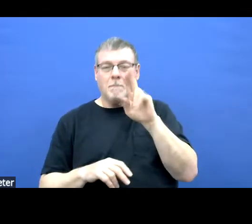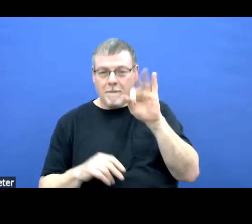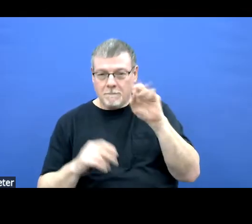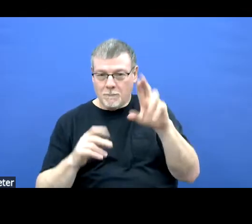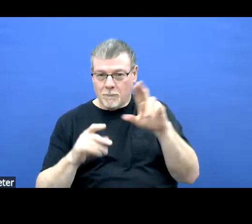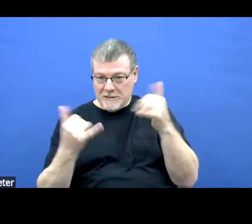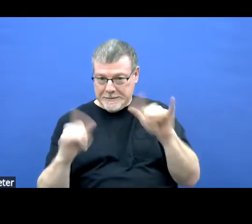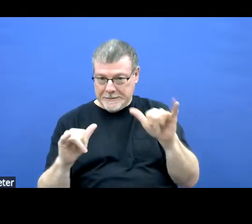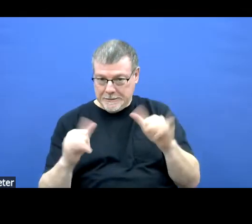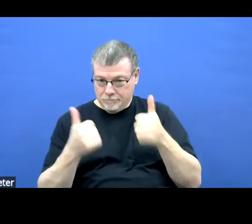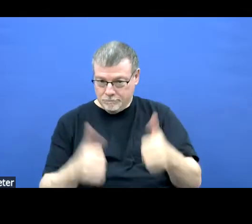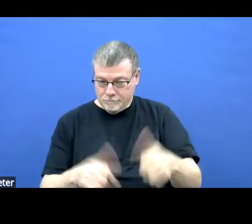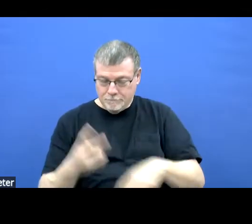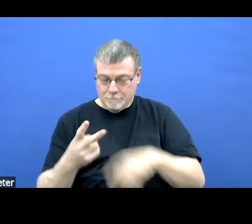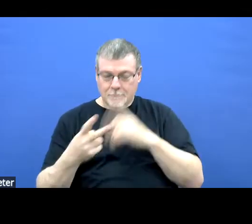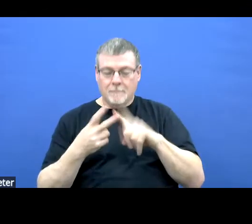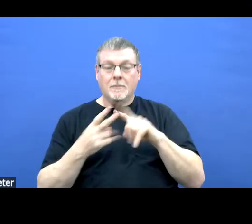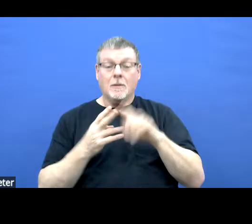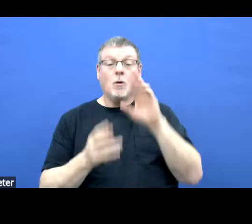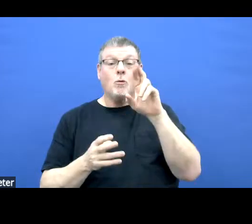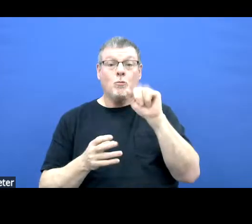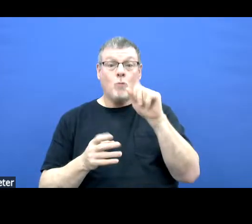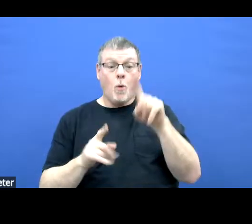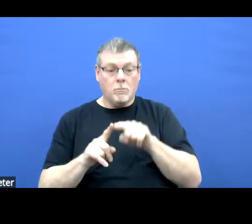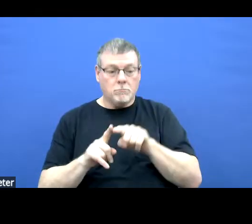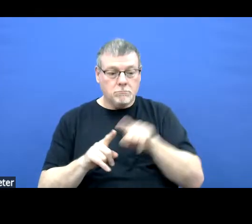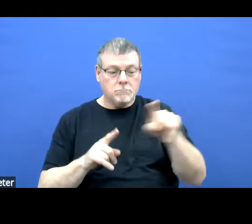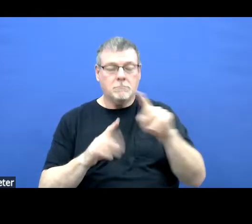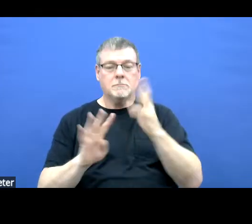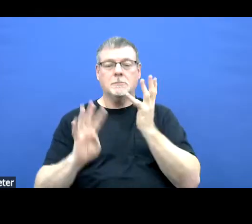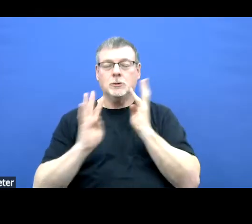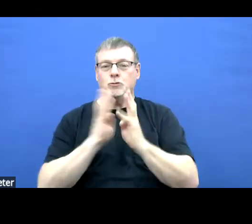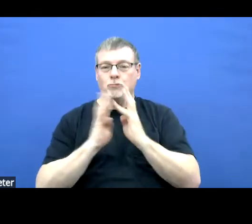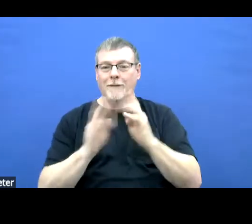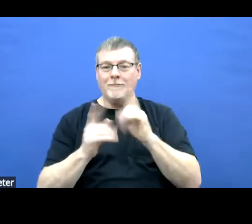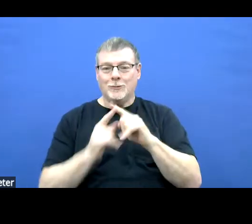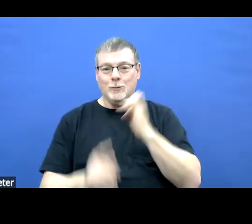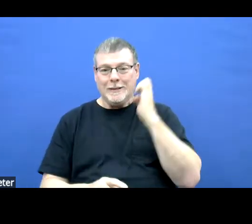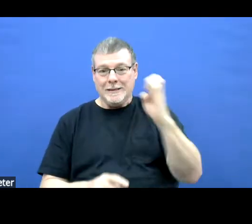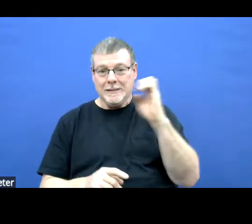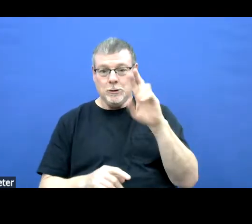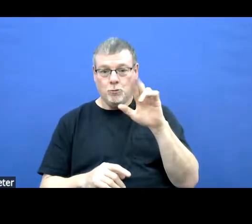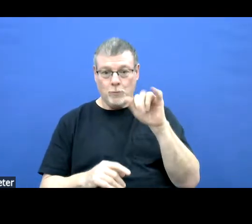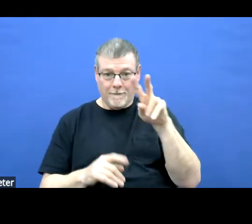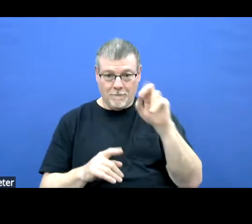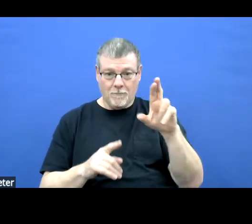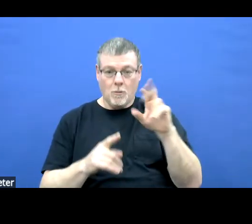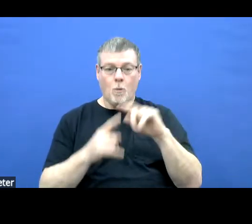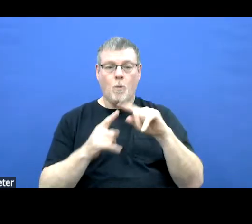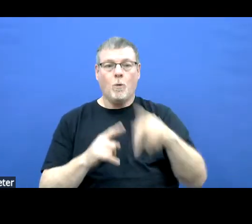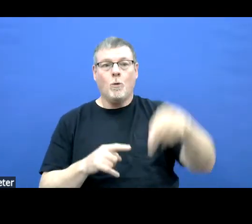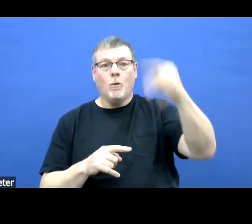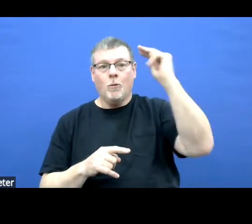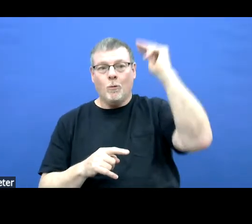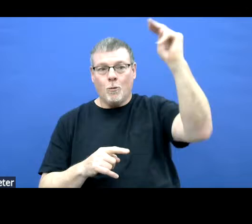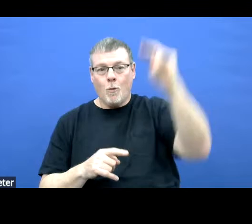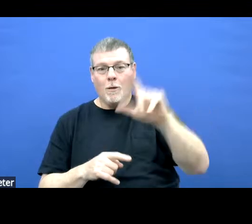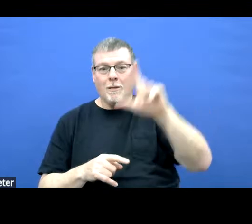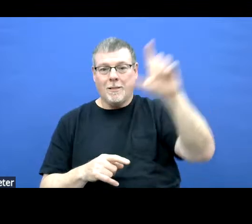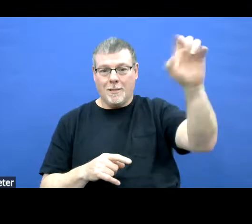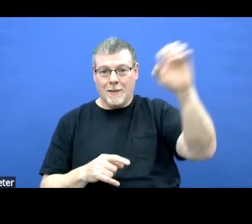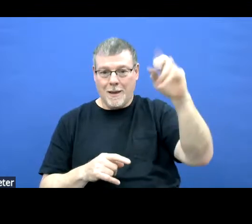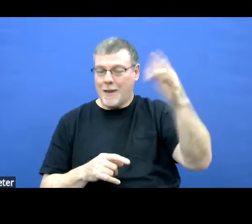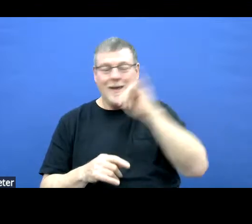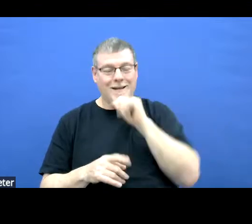that they bring the roads out, any traffic out to East River Road or north up to Lehigh and not out to Brooks